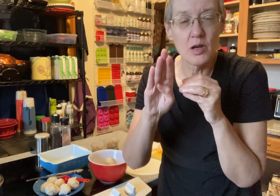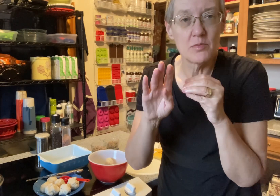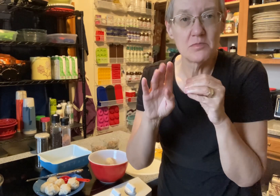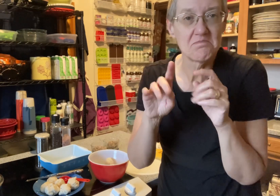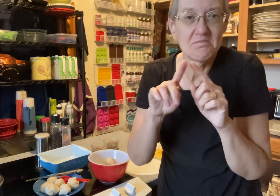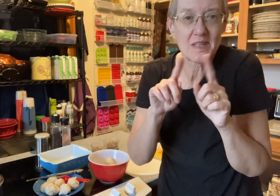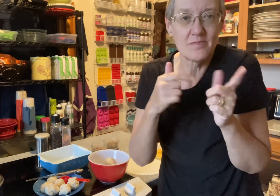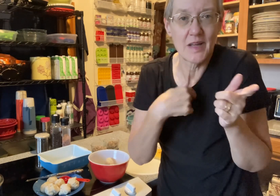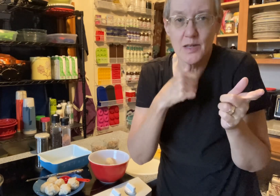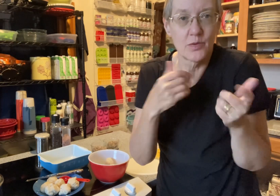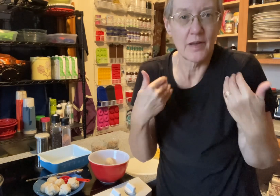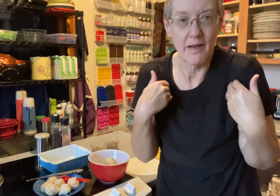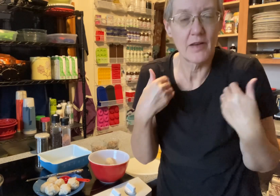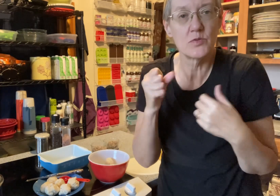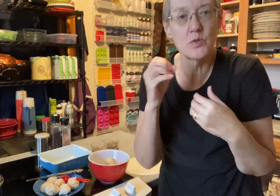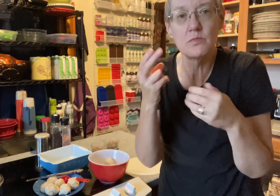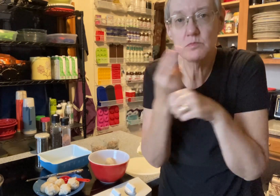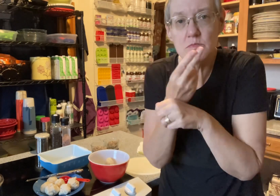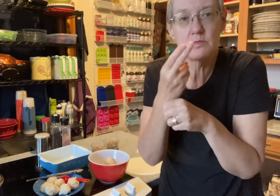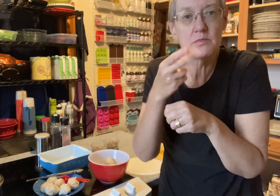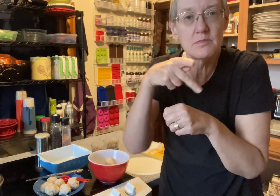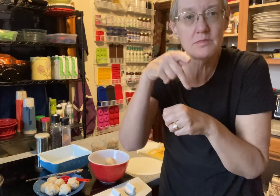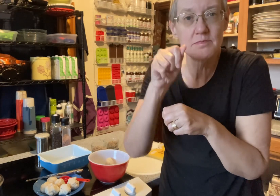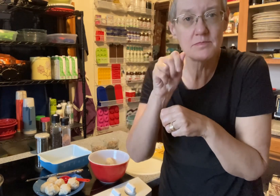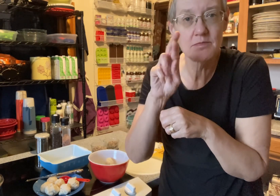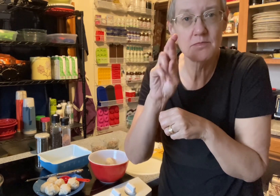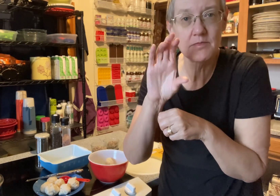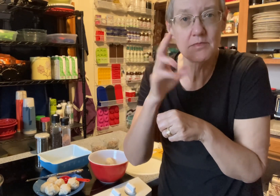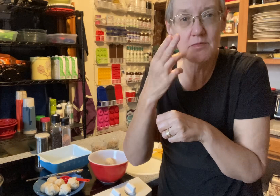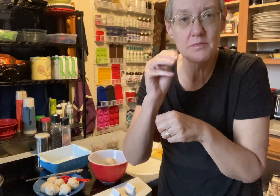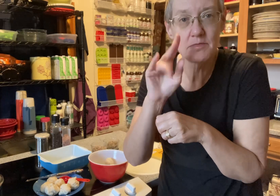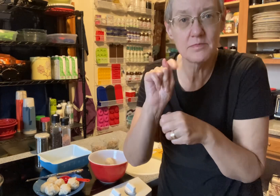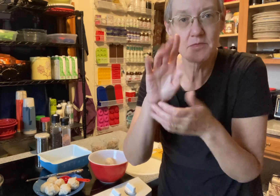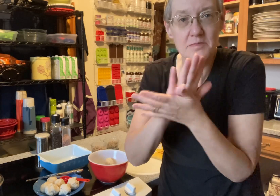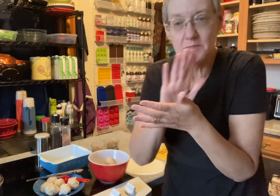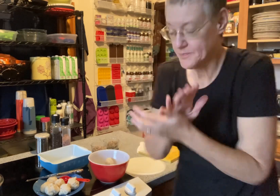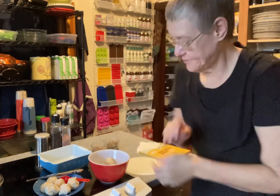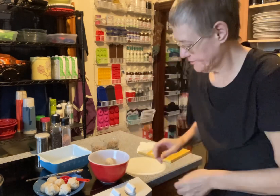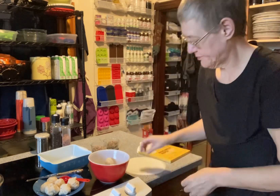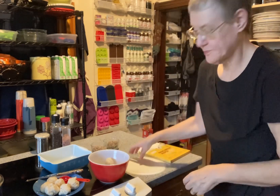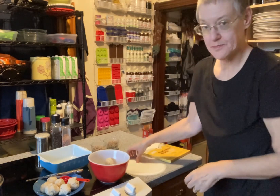tamales, but I don't have any anyway. So I'm just going to use parchment paper.